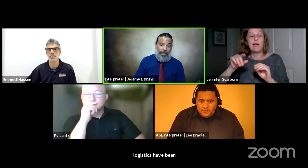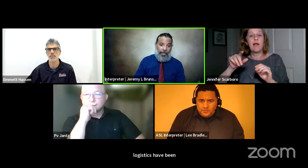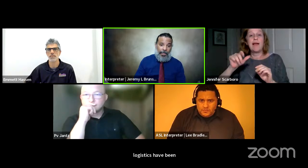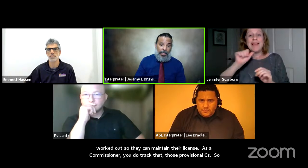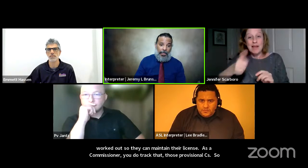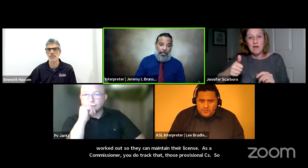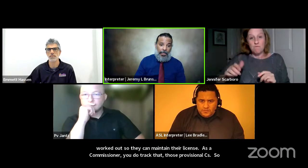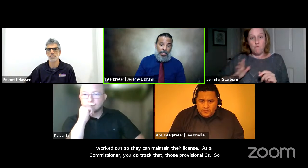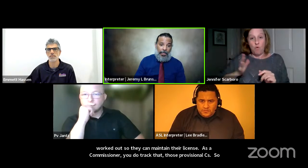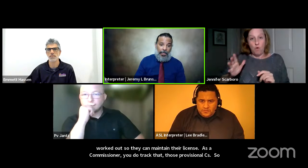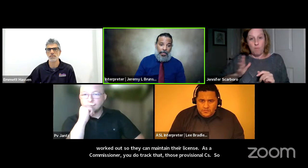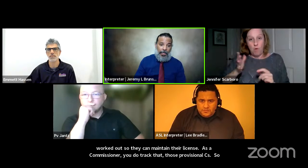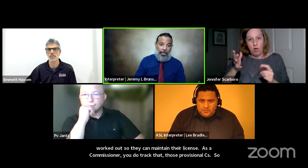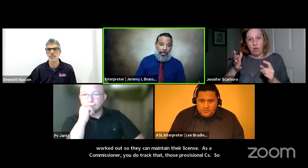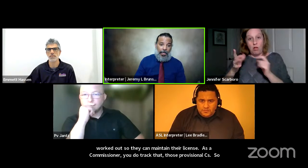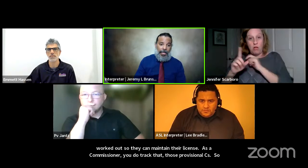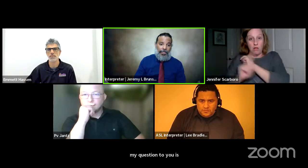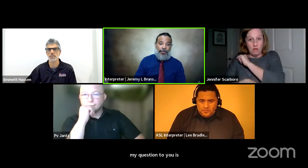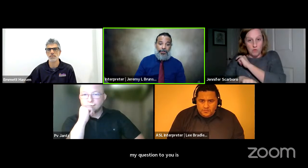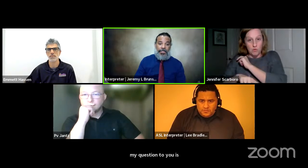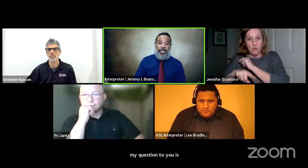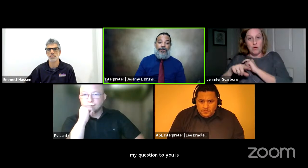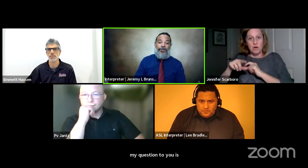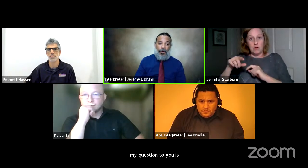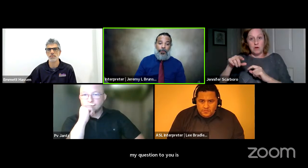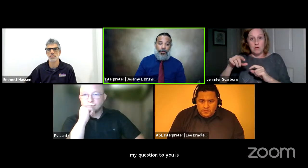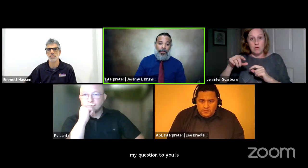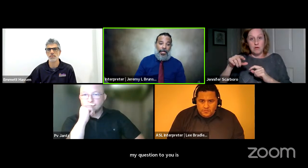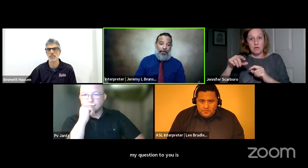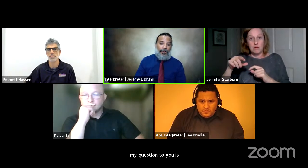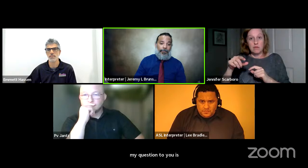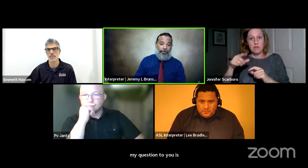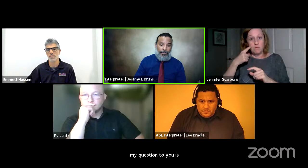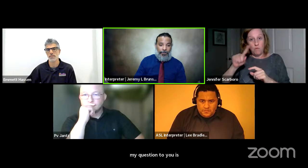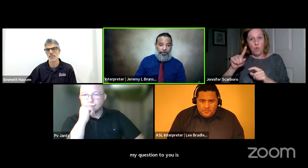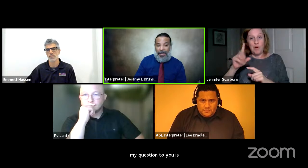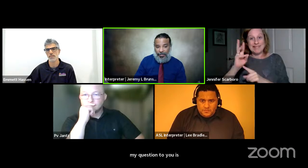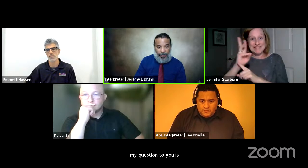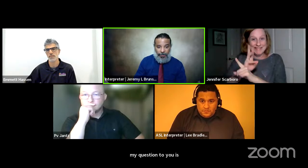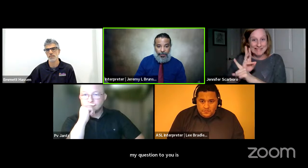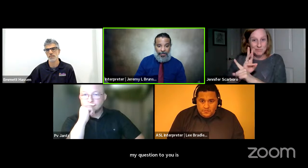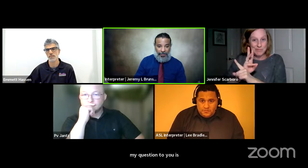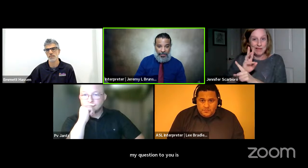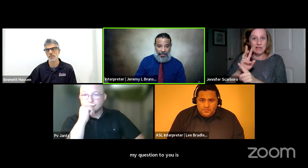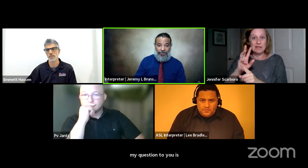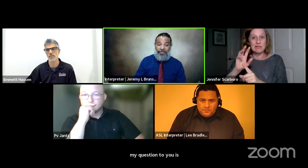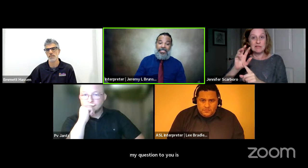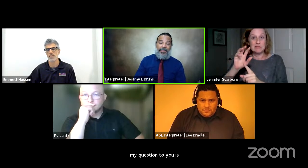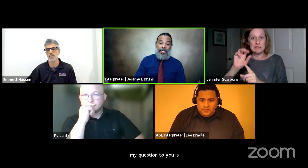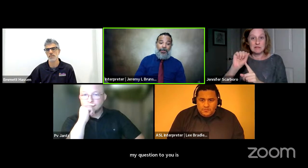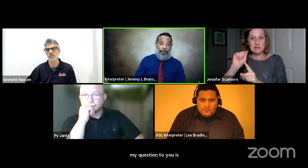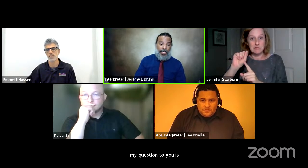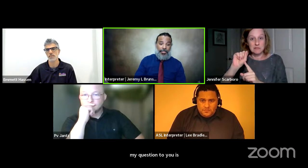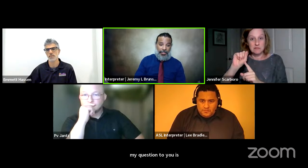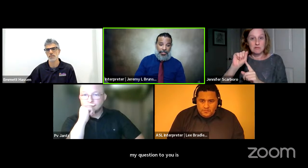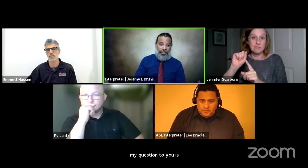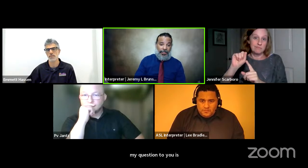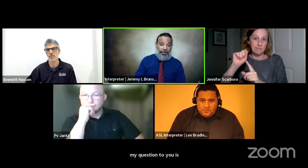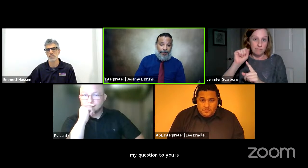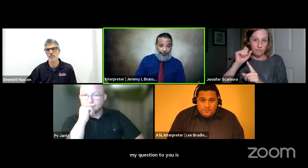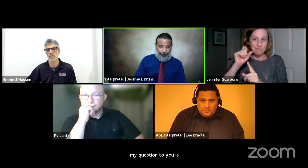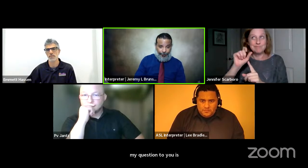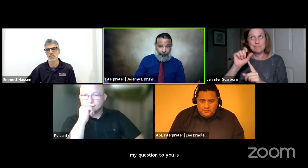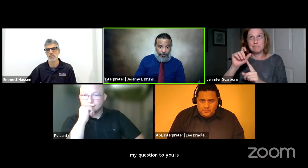in terms of the informal punishment or penalty of 6-month